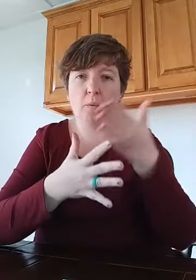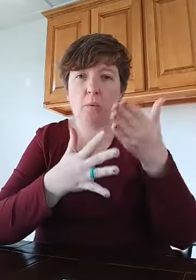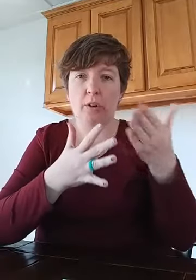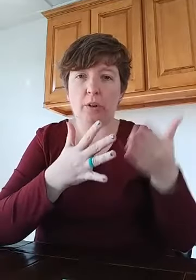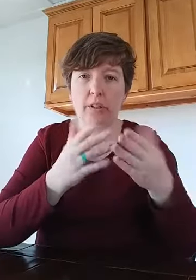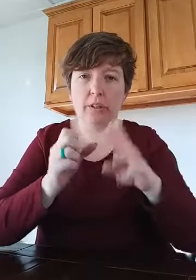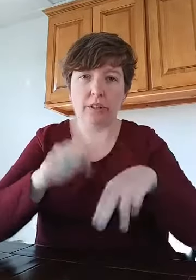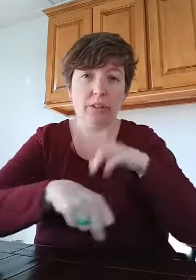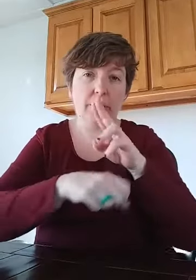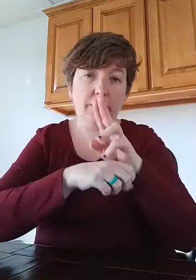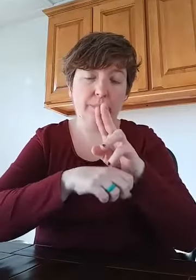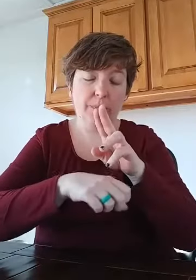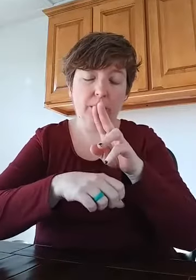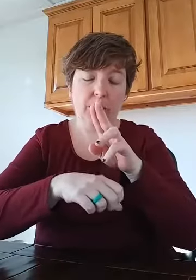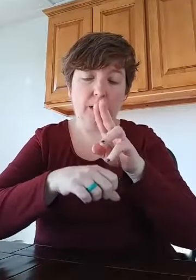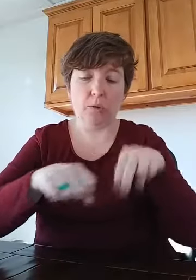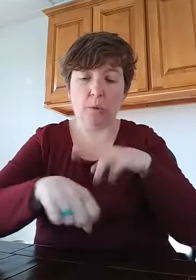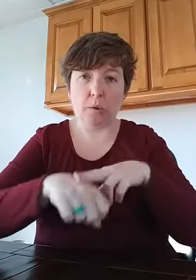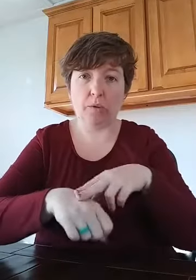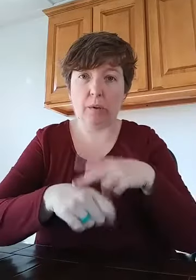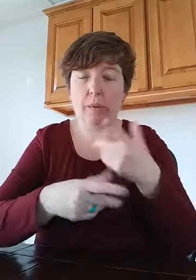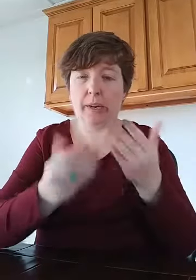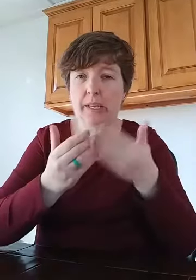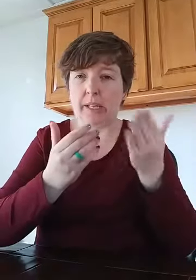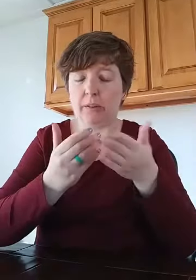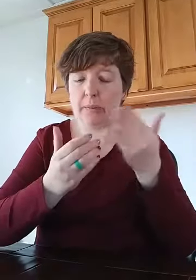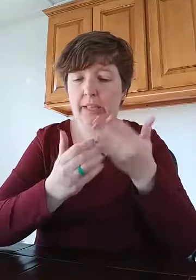order as normal. That way it'll be easier.